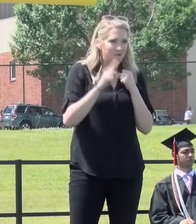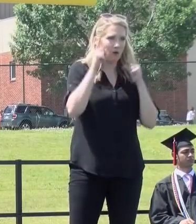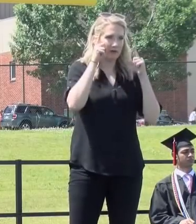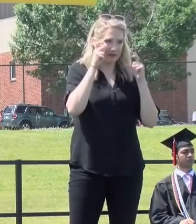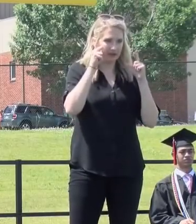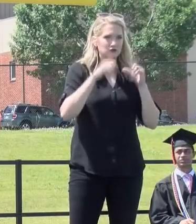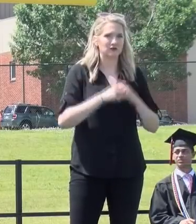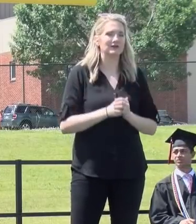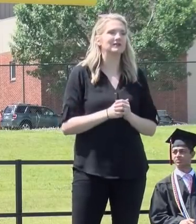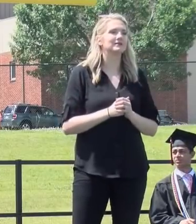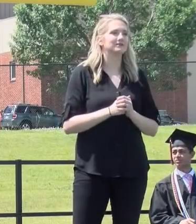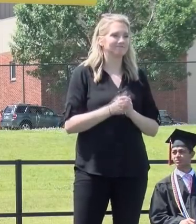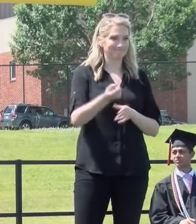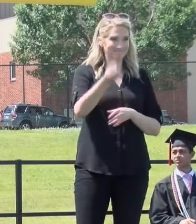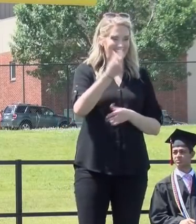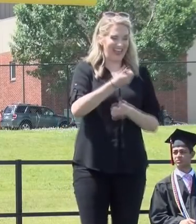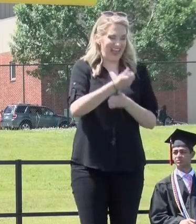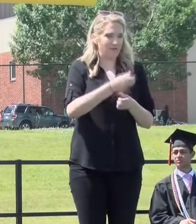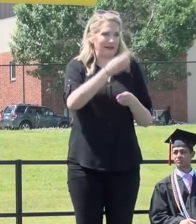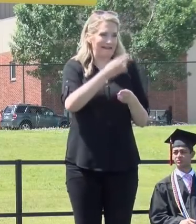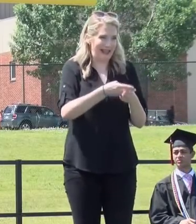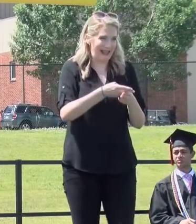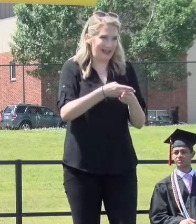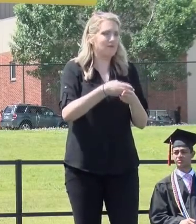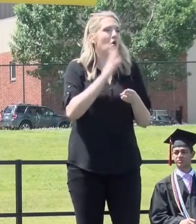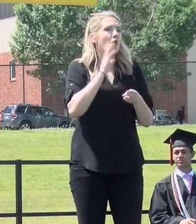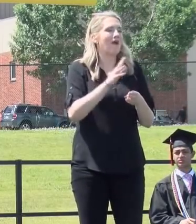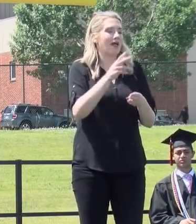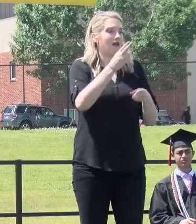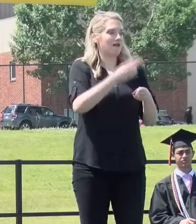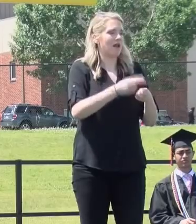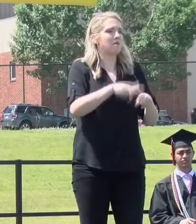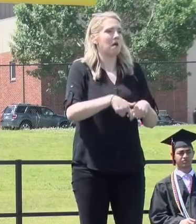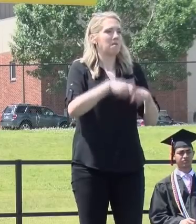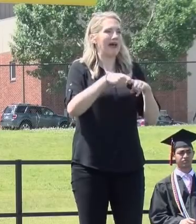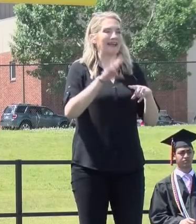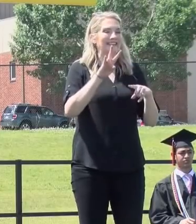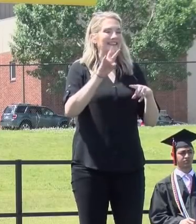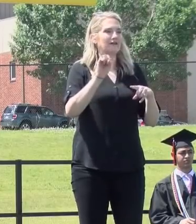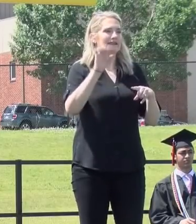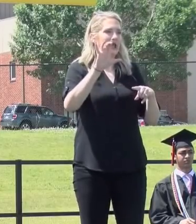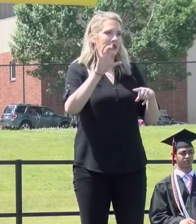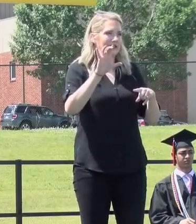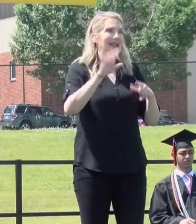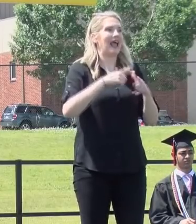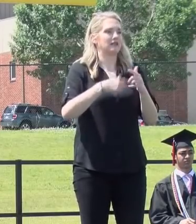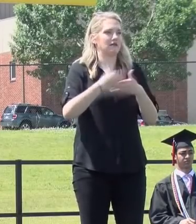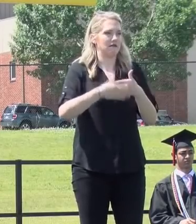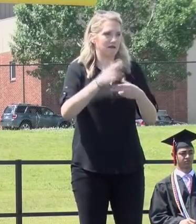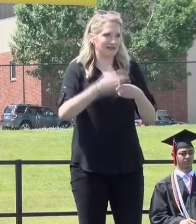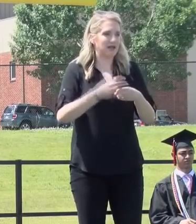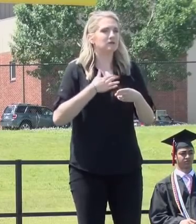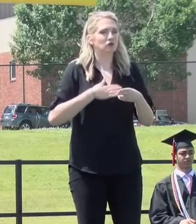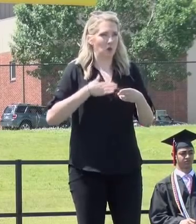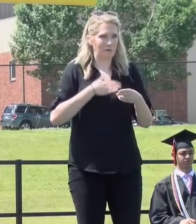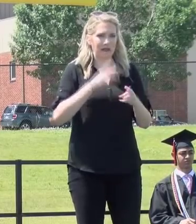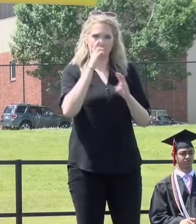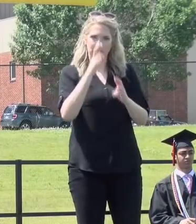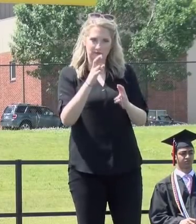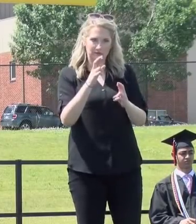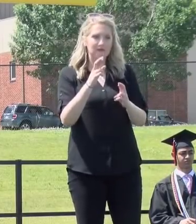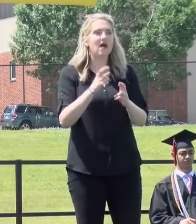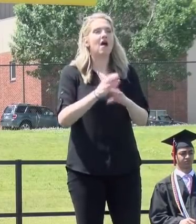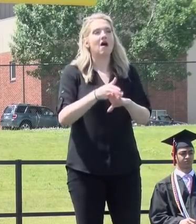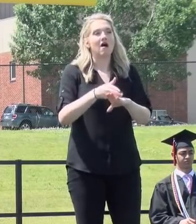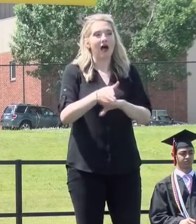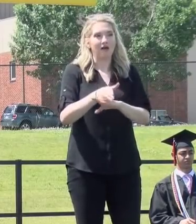a 7-second interval between names. Please be respectful of others and do this quickly. After your picture, you will